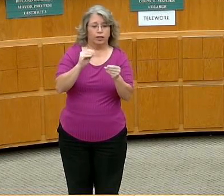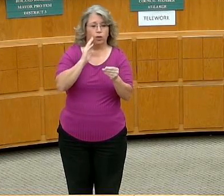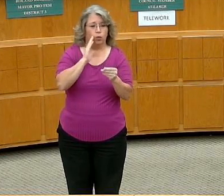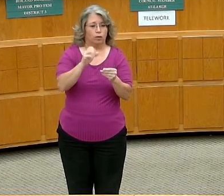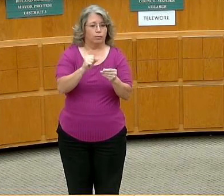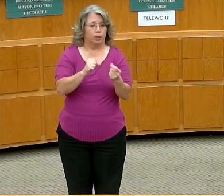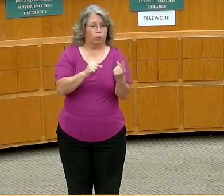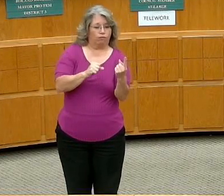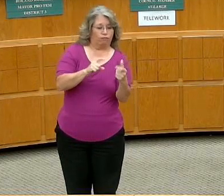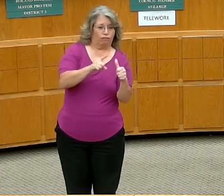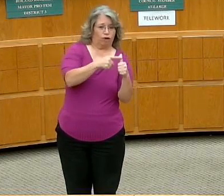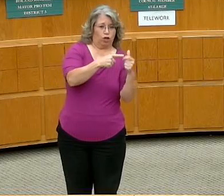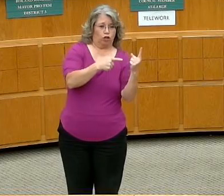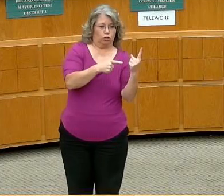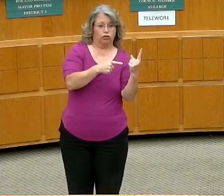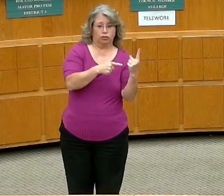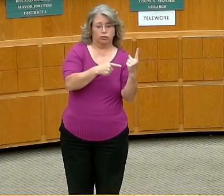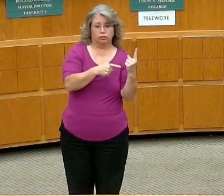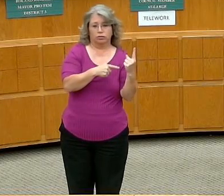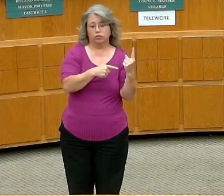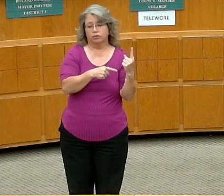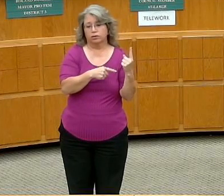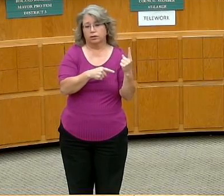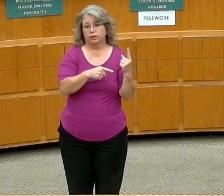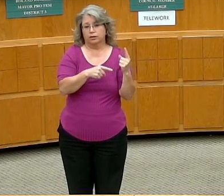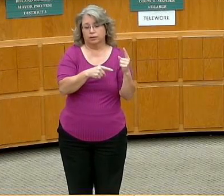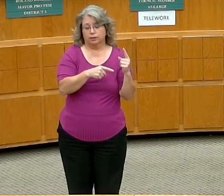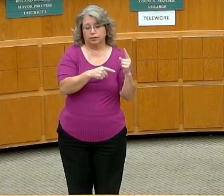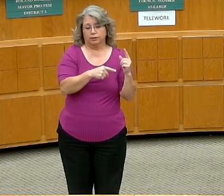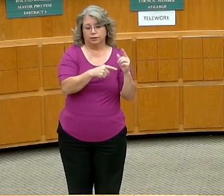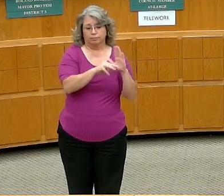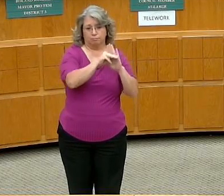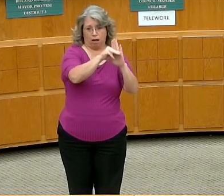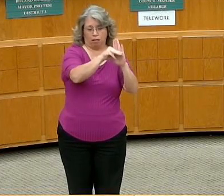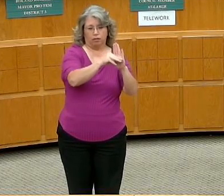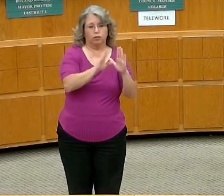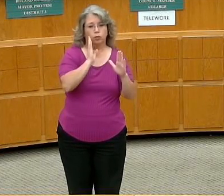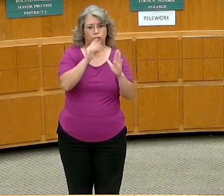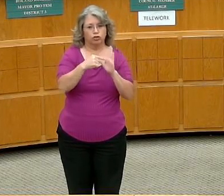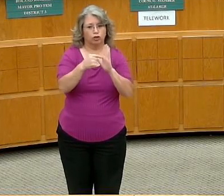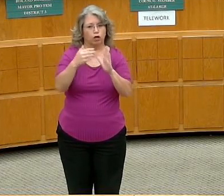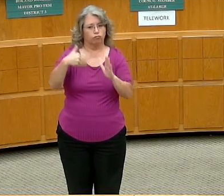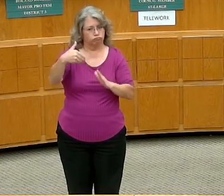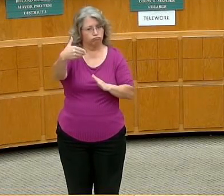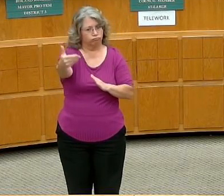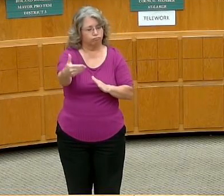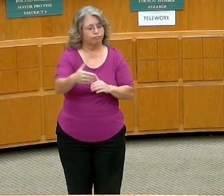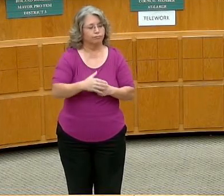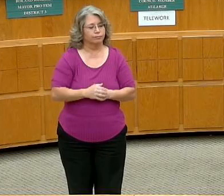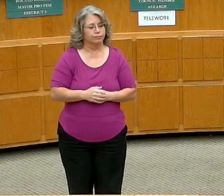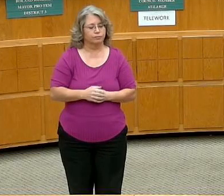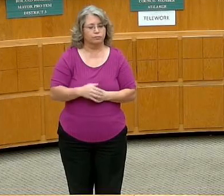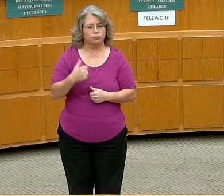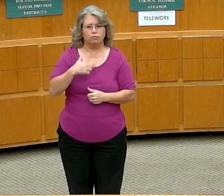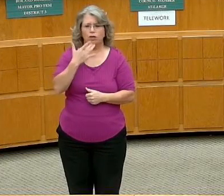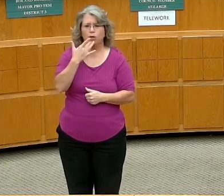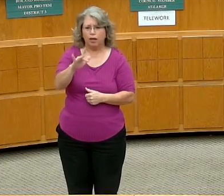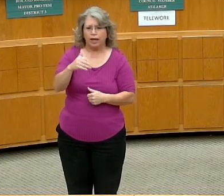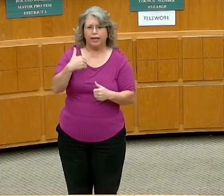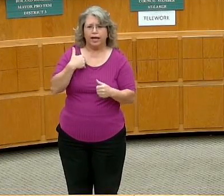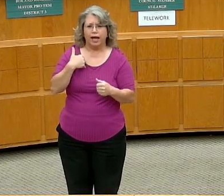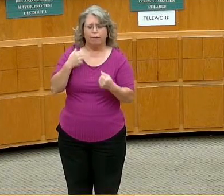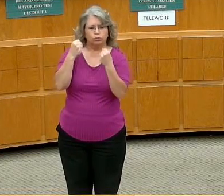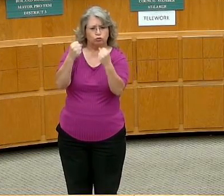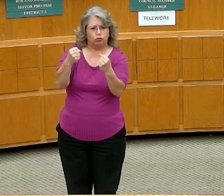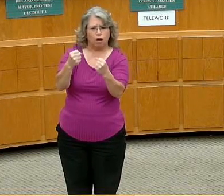with the community as days and weeks go by. We are fortunate to have such a strong asset